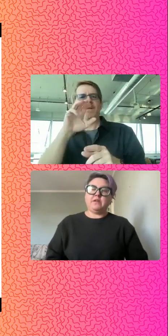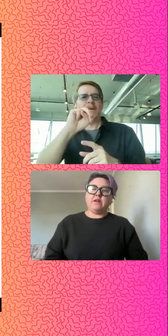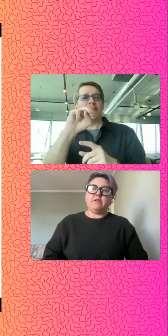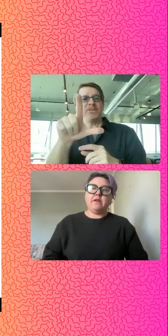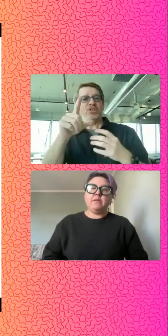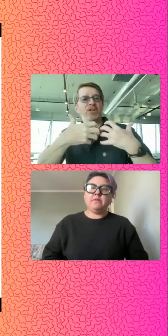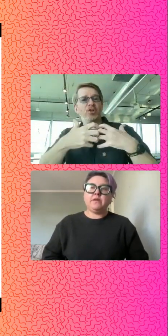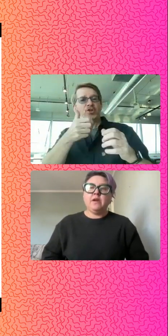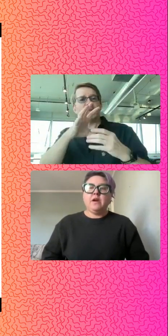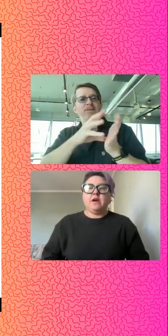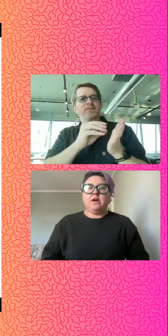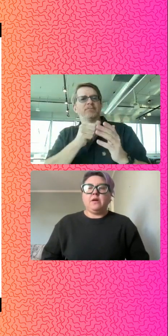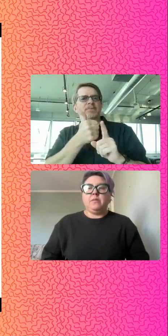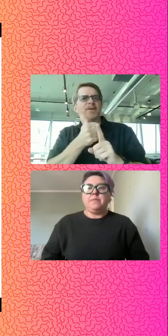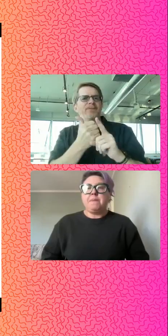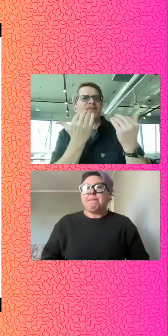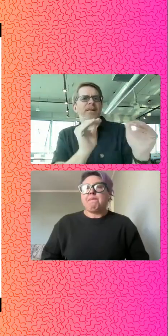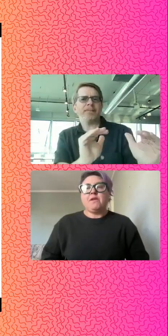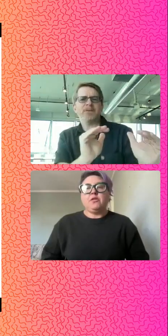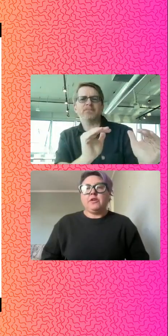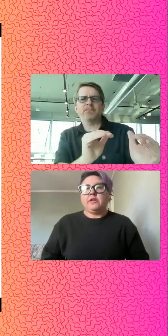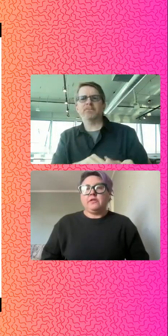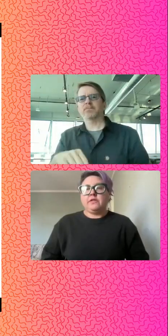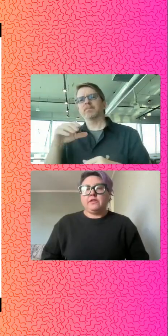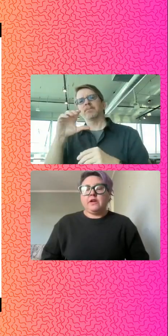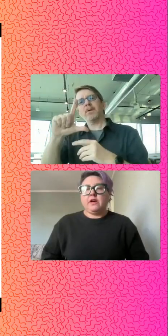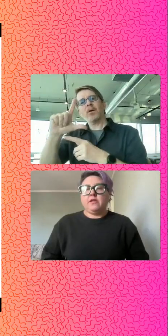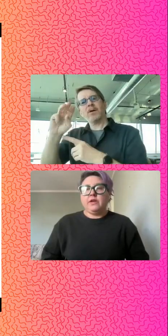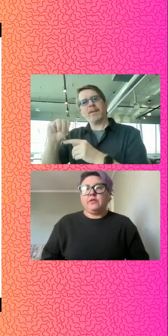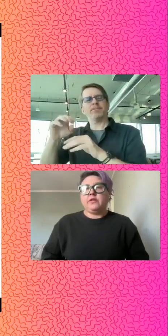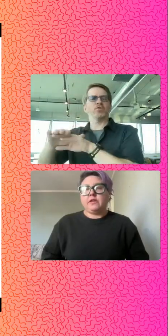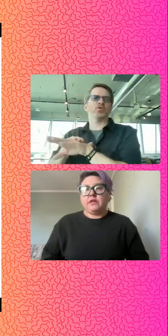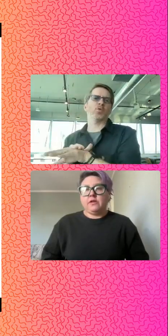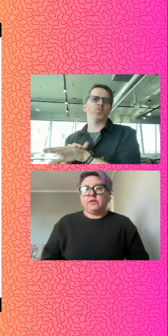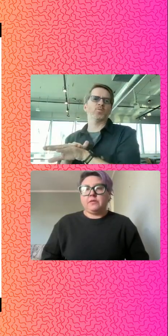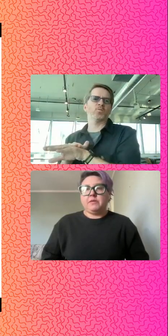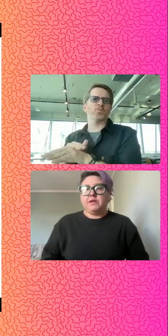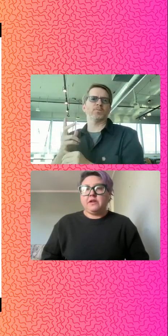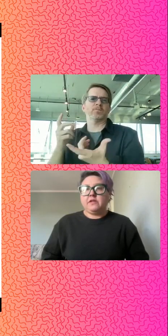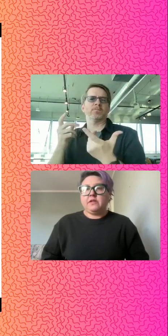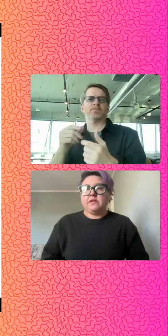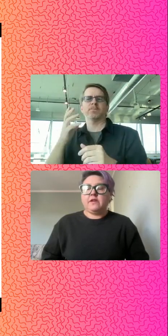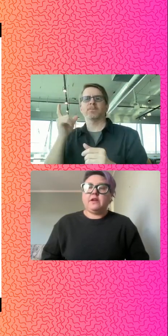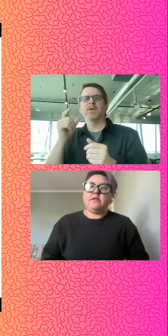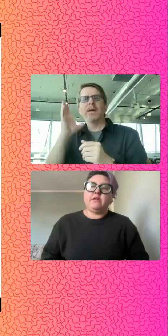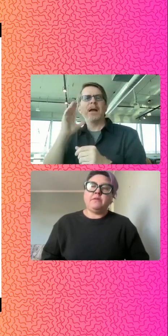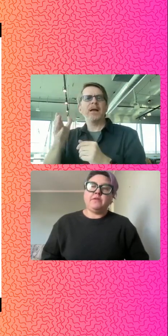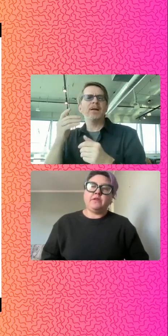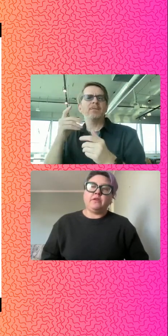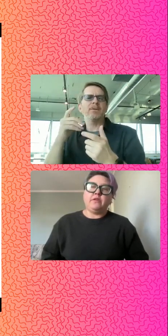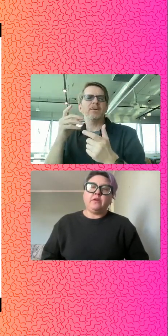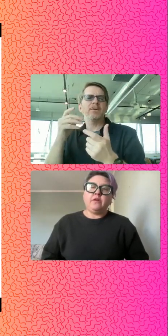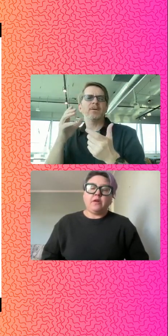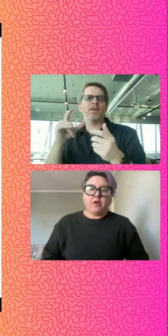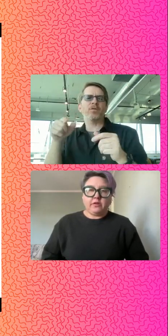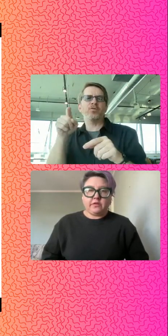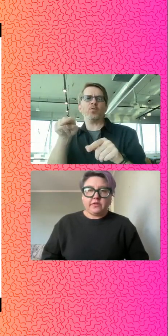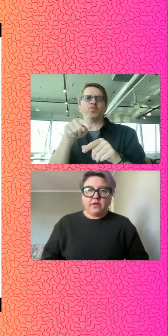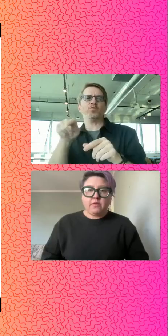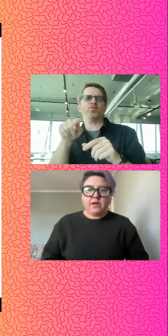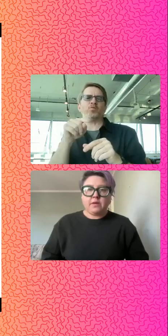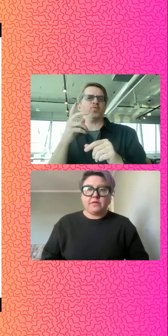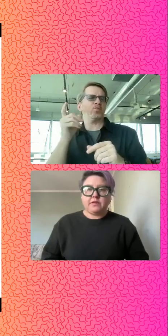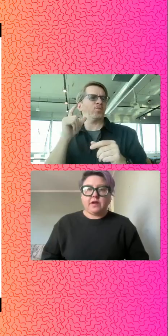learning plus the LLMs. Um, Learning those, we learned that there are some limitations, and LLMs are a